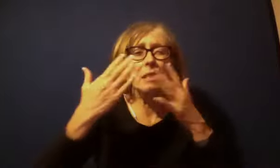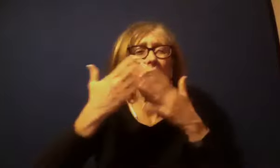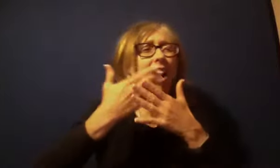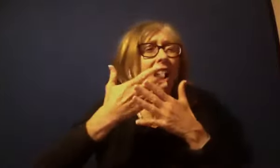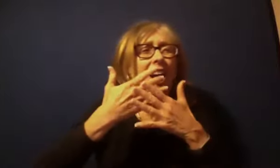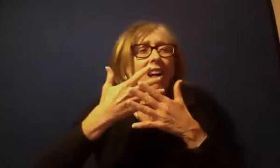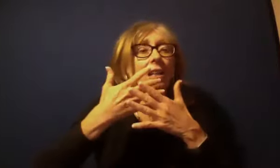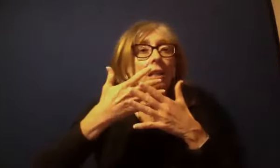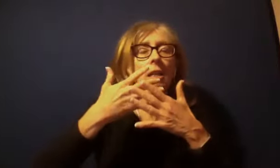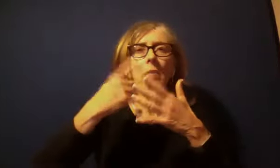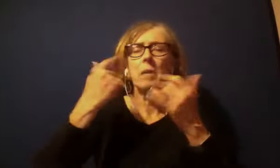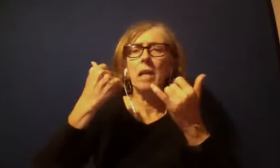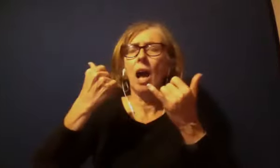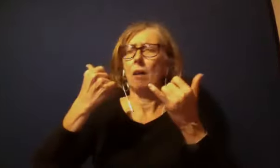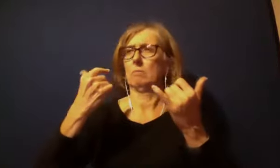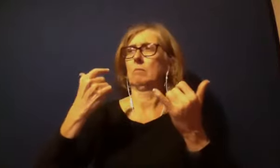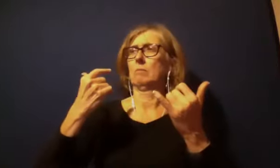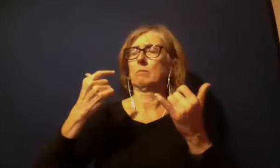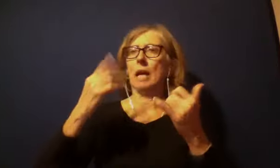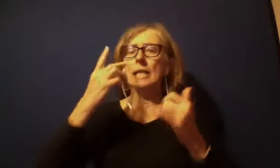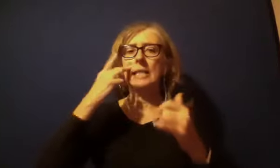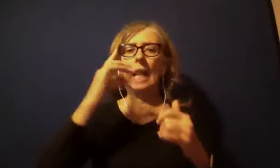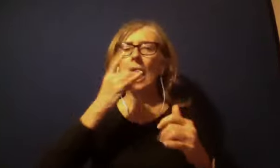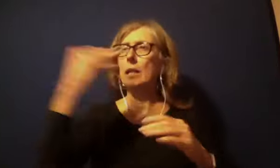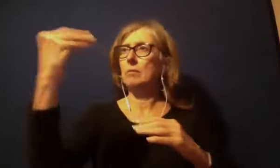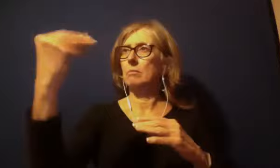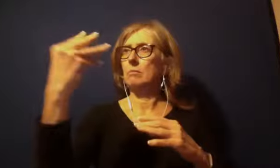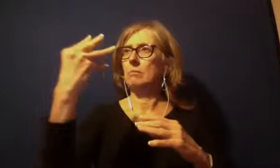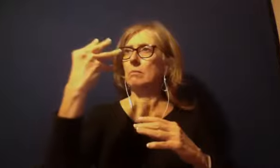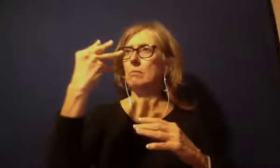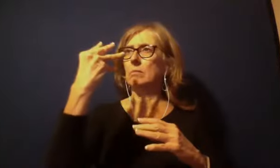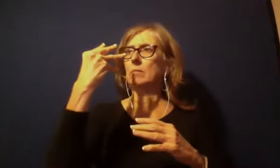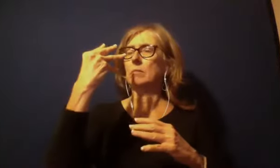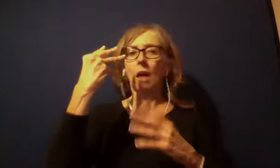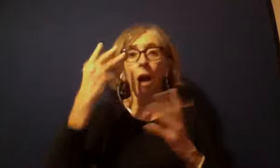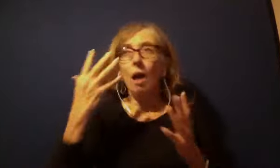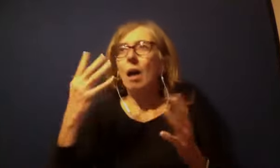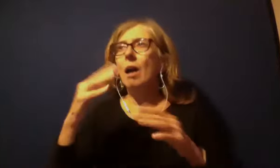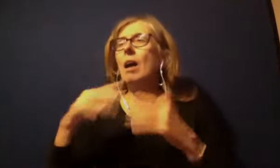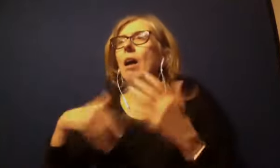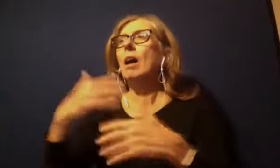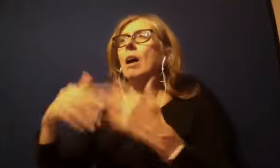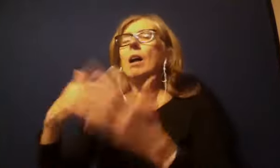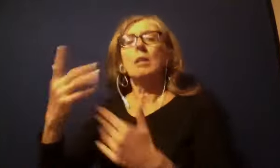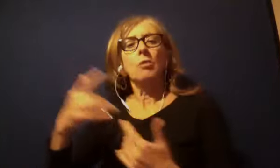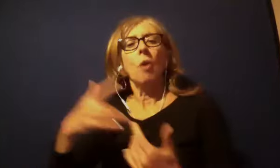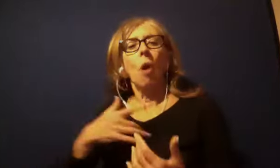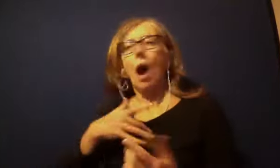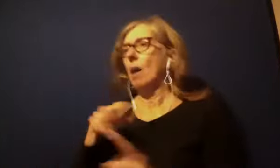suddenly there was some sort of glimmer of hope with taking on a sponsor. So I spoke to her for a while,